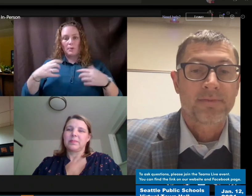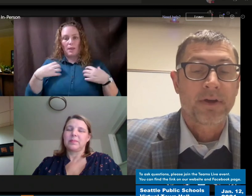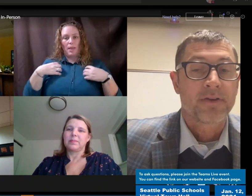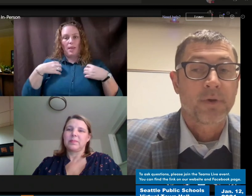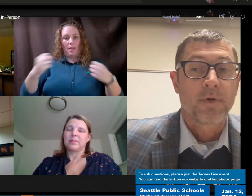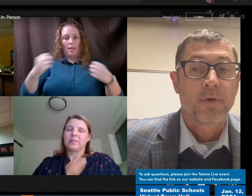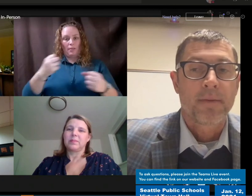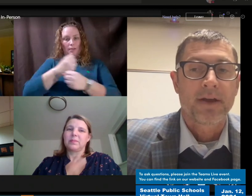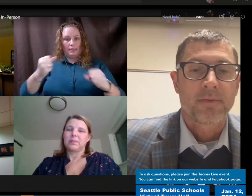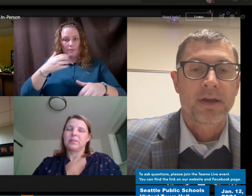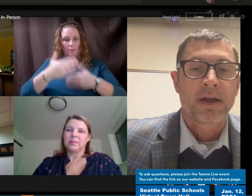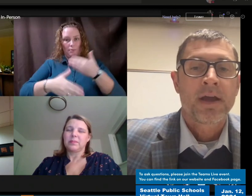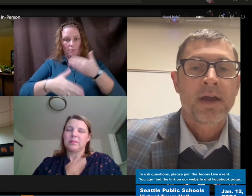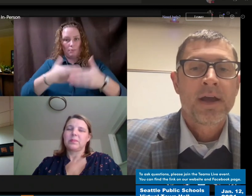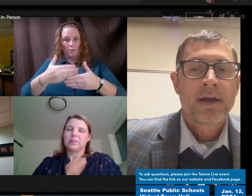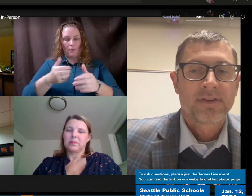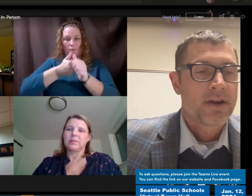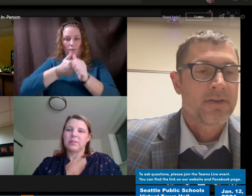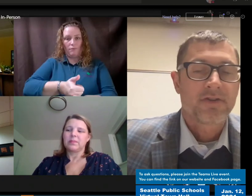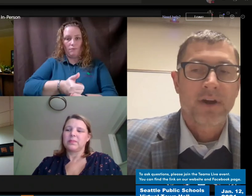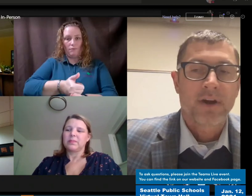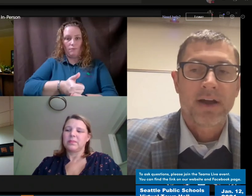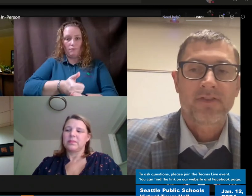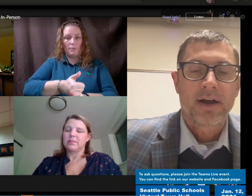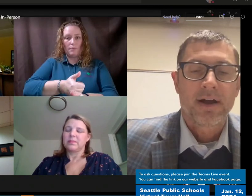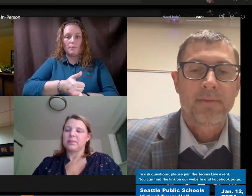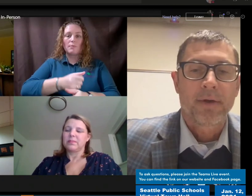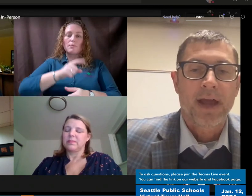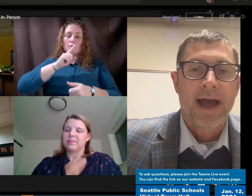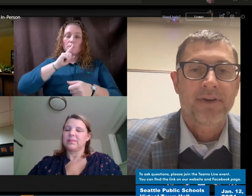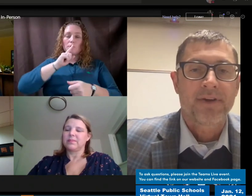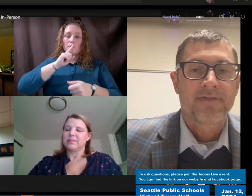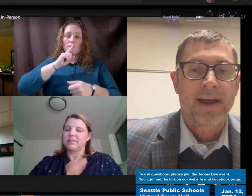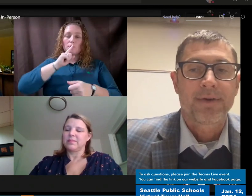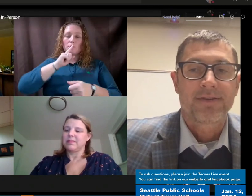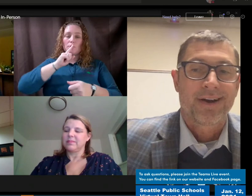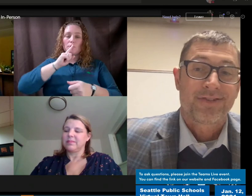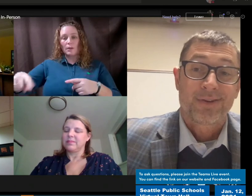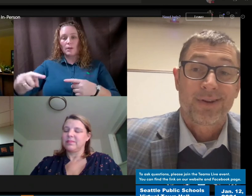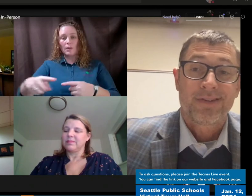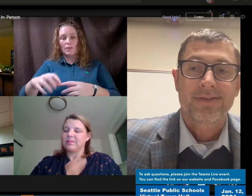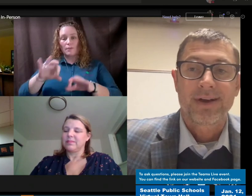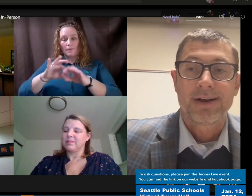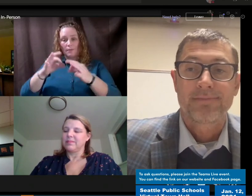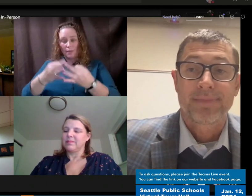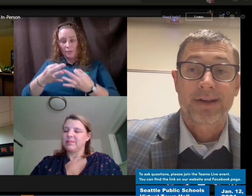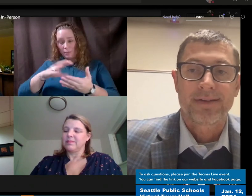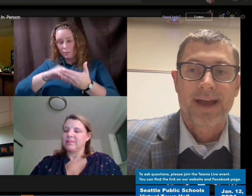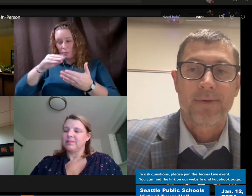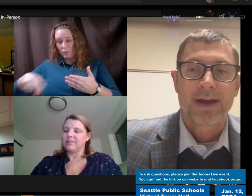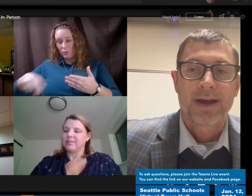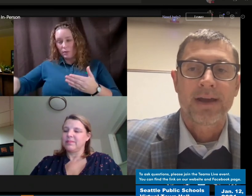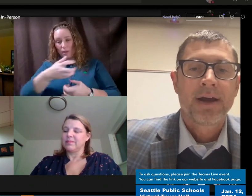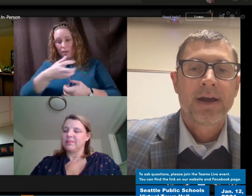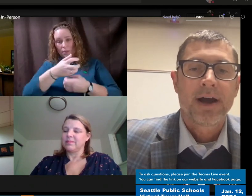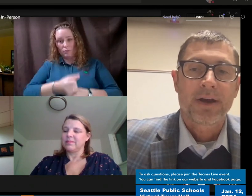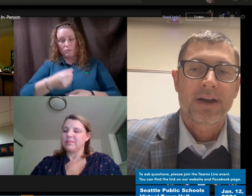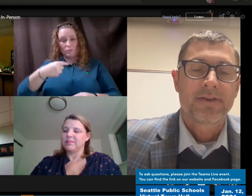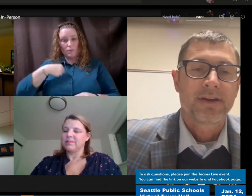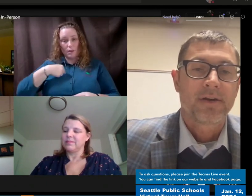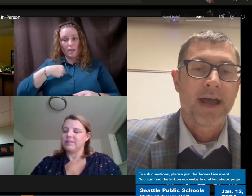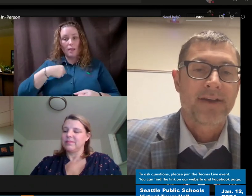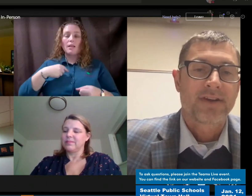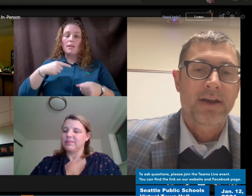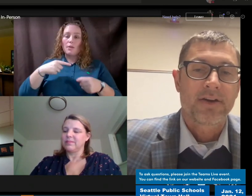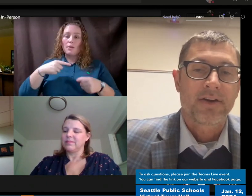because we wanna make sure that we secure the trust that we have with our families and our students because that way we can continue